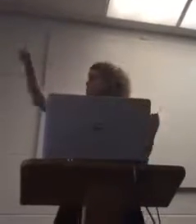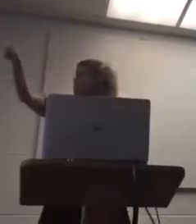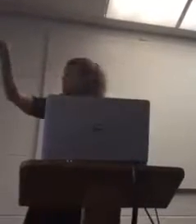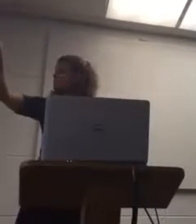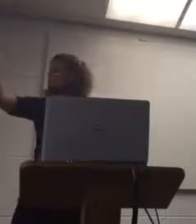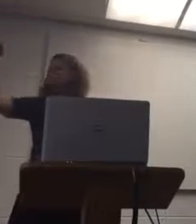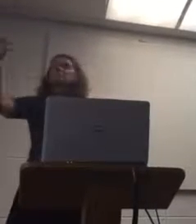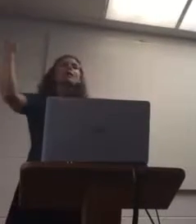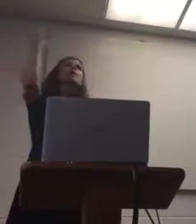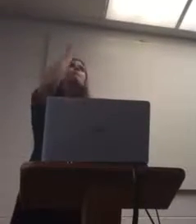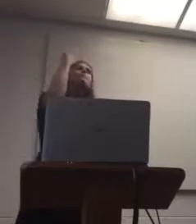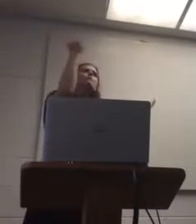Yeah, that's true.